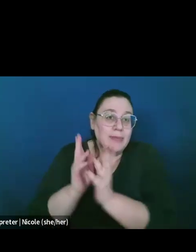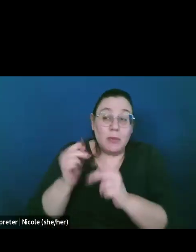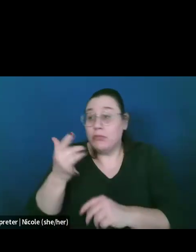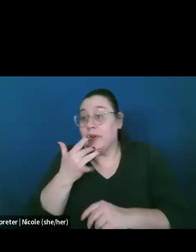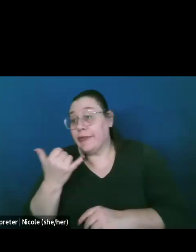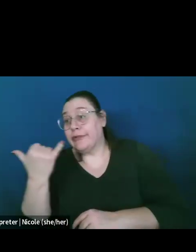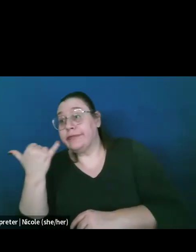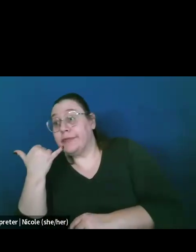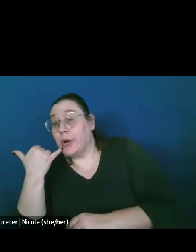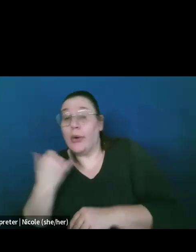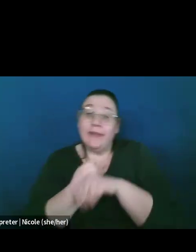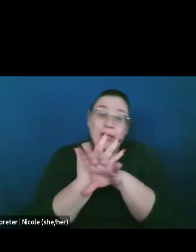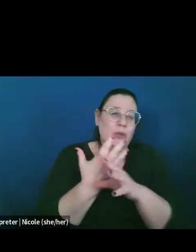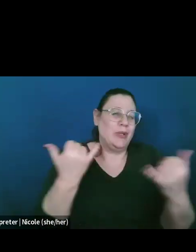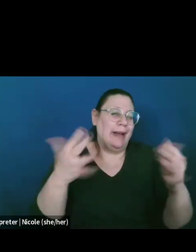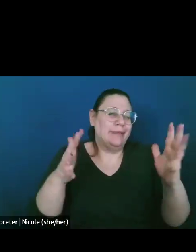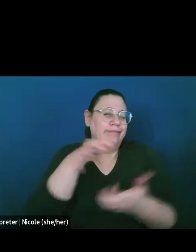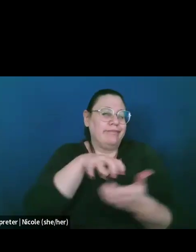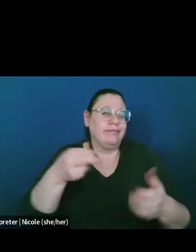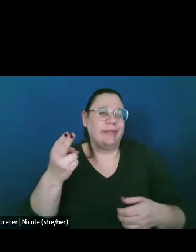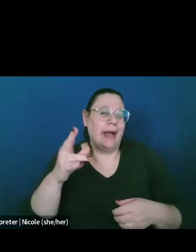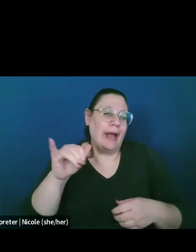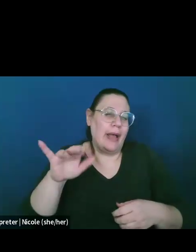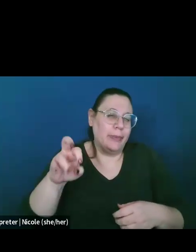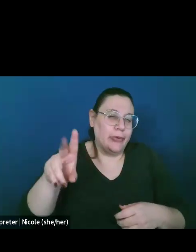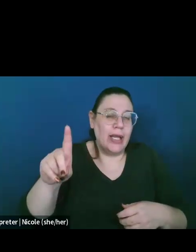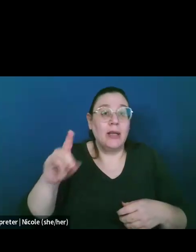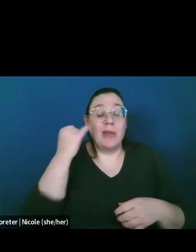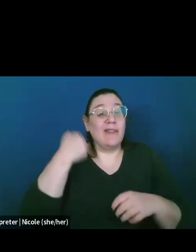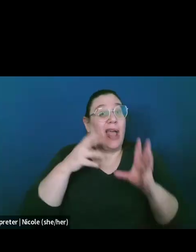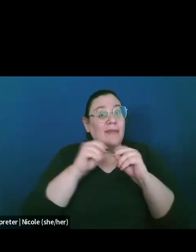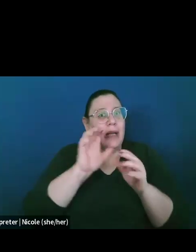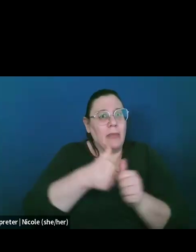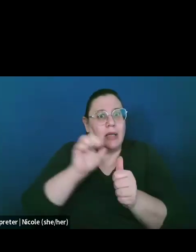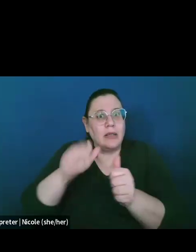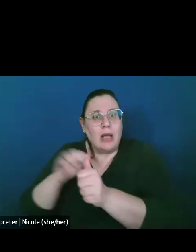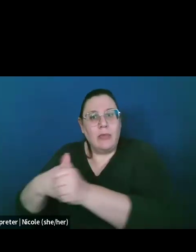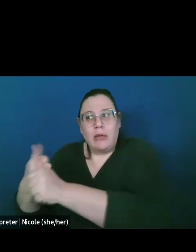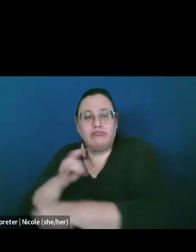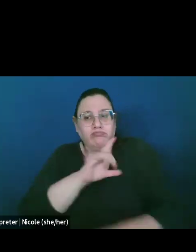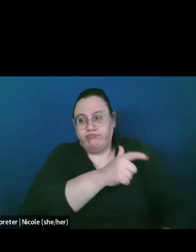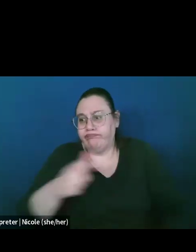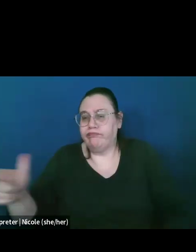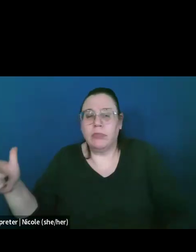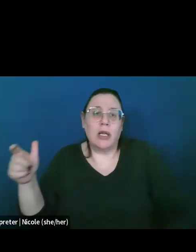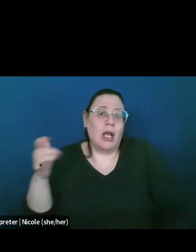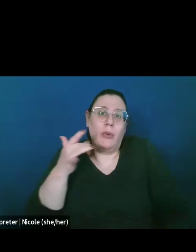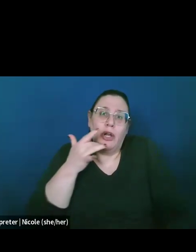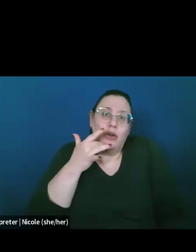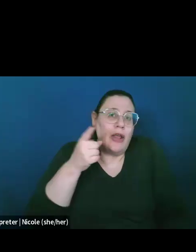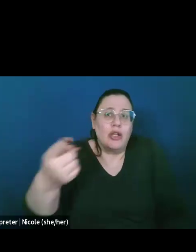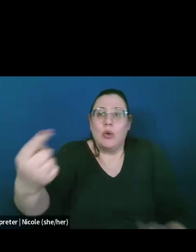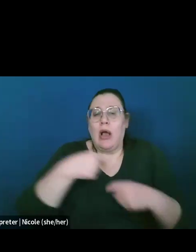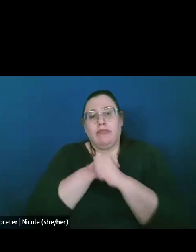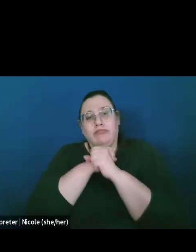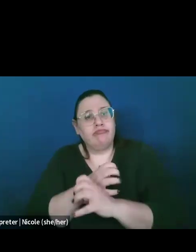like today, it's kind of hybrid. But for if you're back-to-back meetings and all these things, I would rather you come, fully prepared to